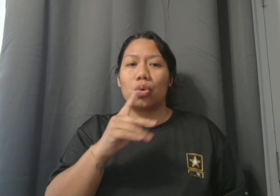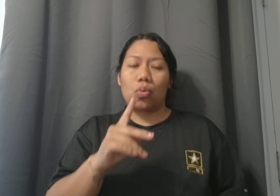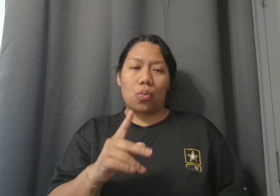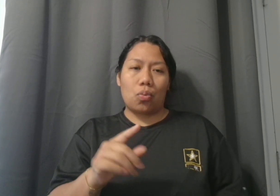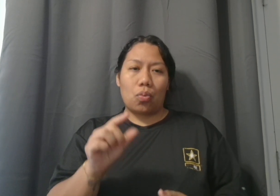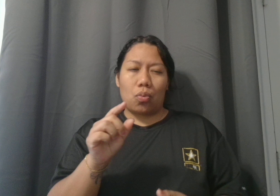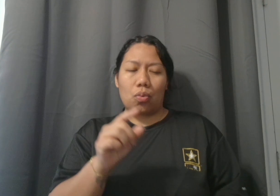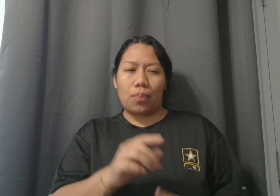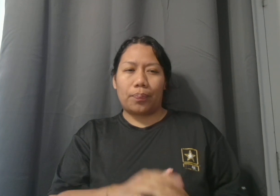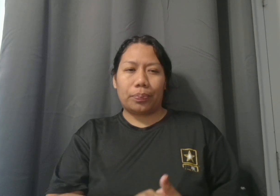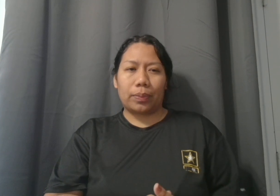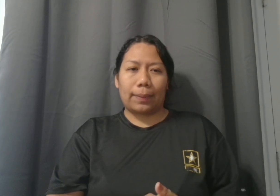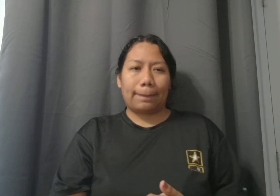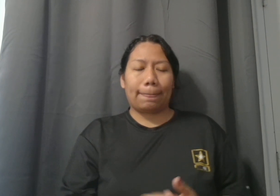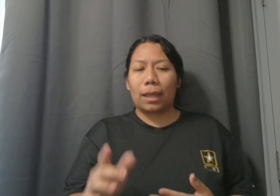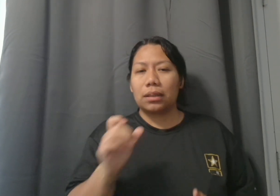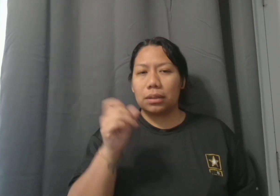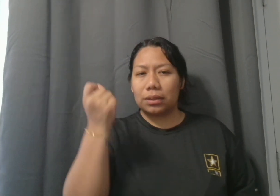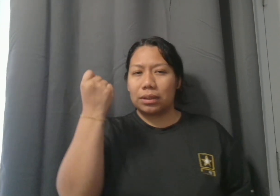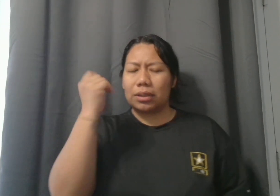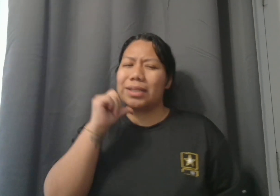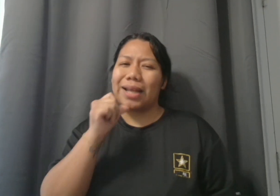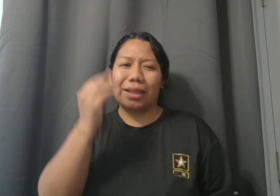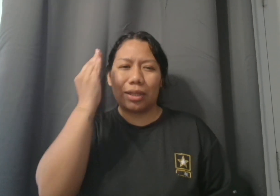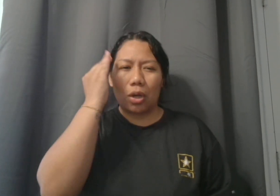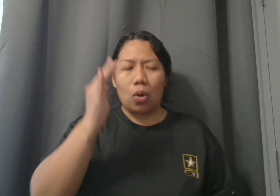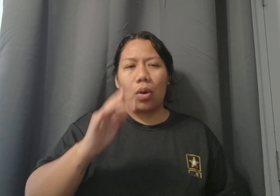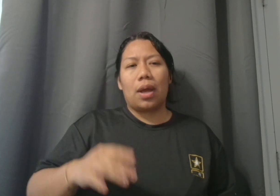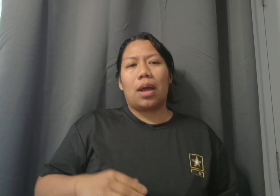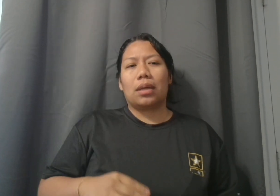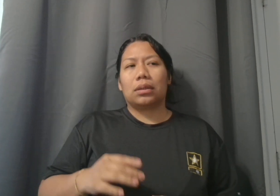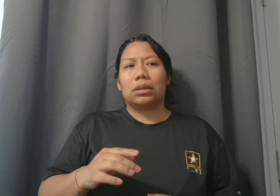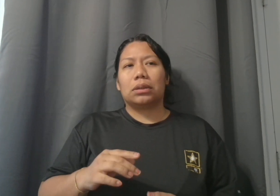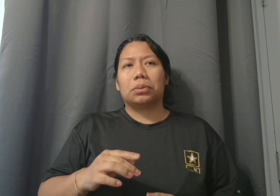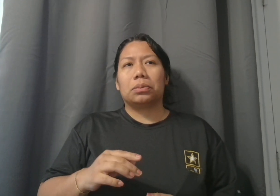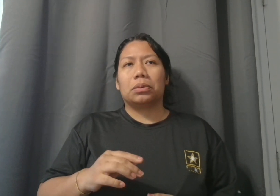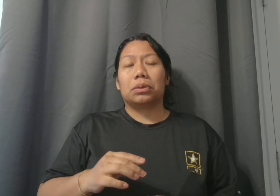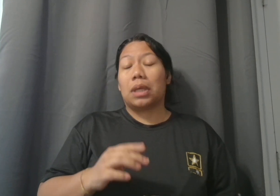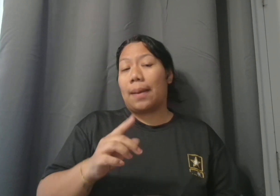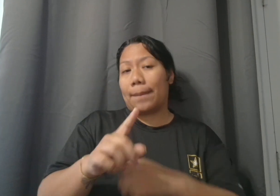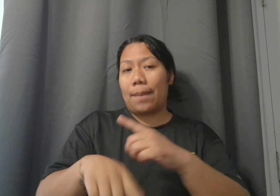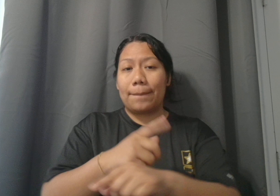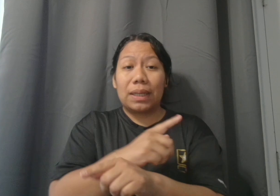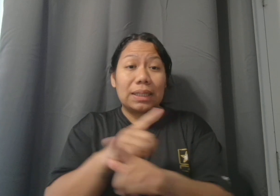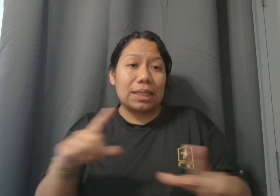or need to know American Sign Language or other sign systems.